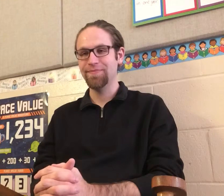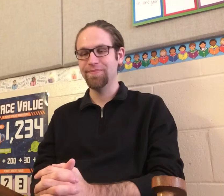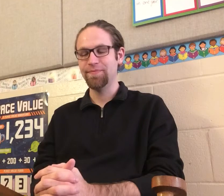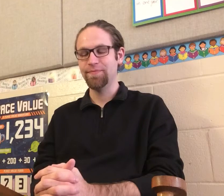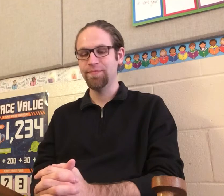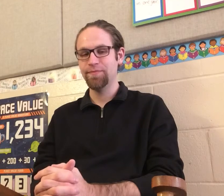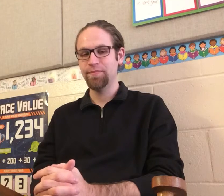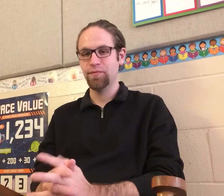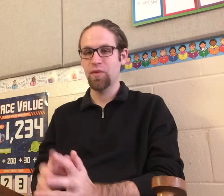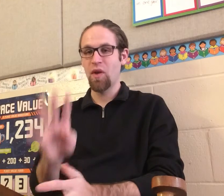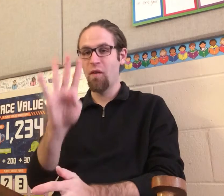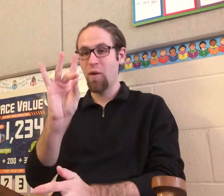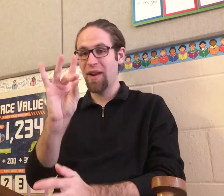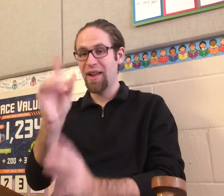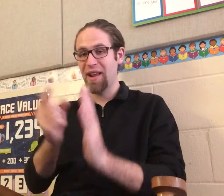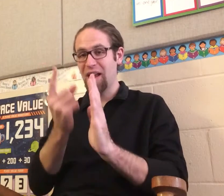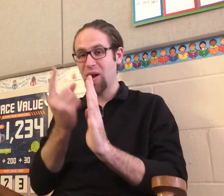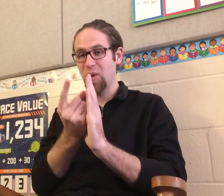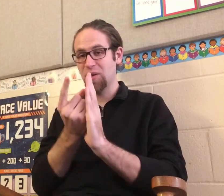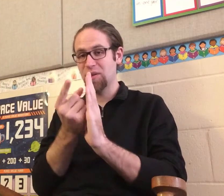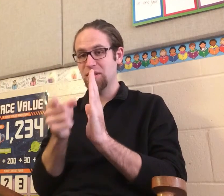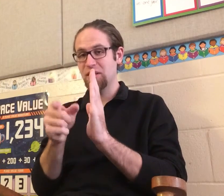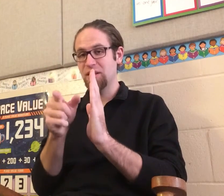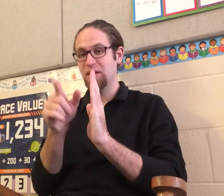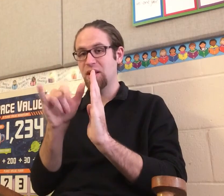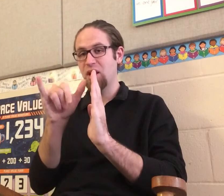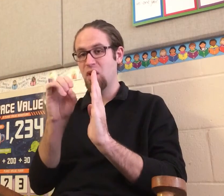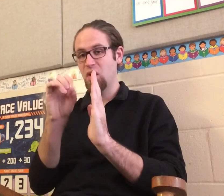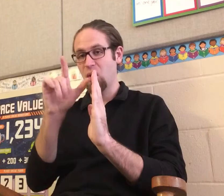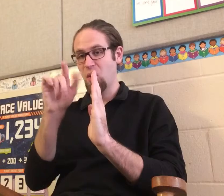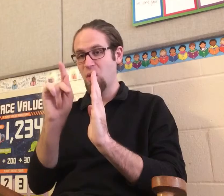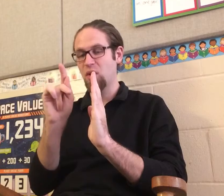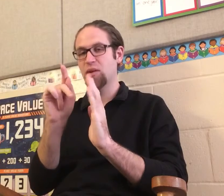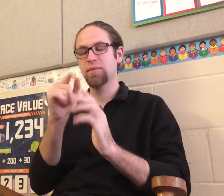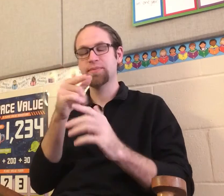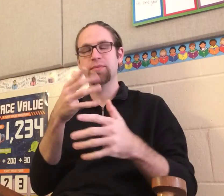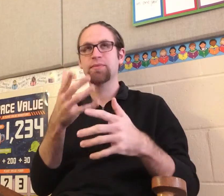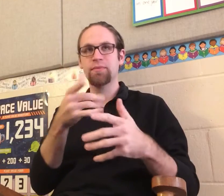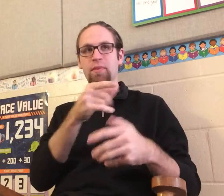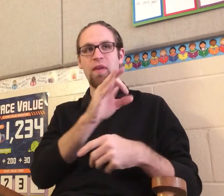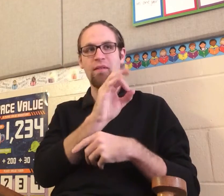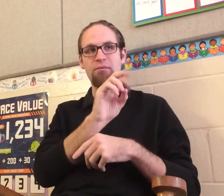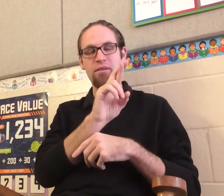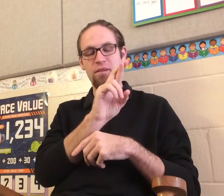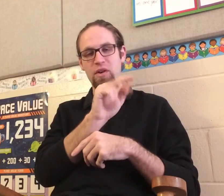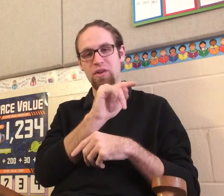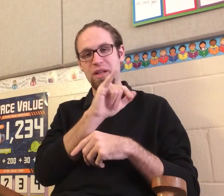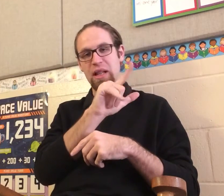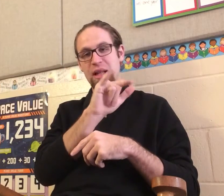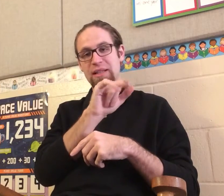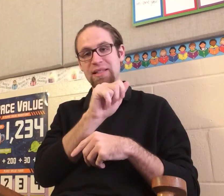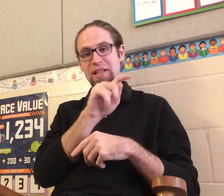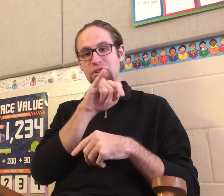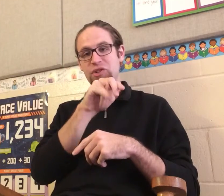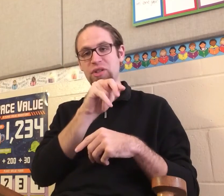Within 48 hours of the yolk, within 48 hours of fertilization, tiny red blood vessels spread out from